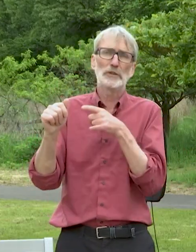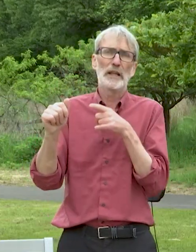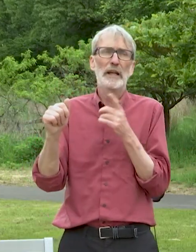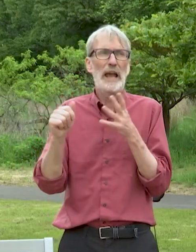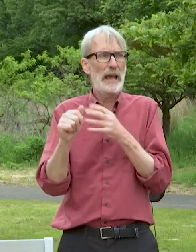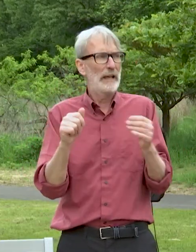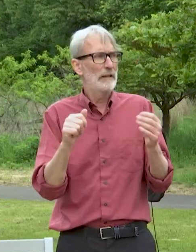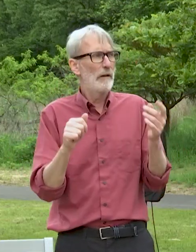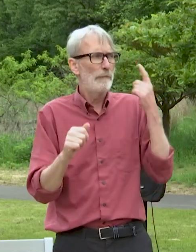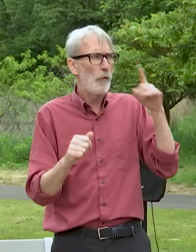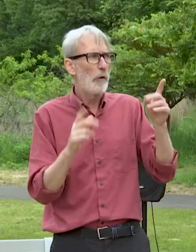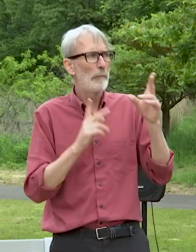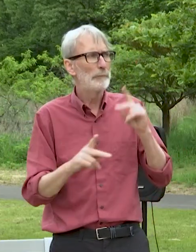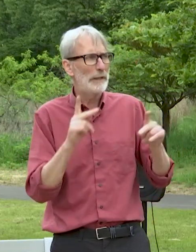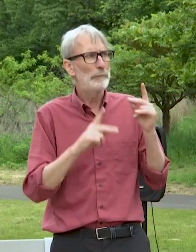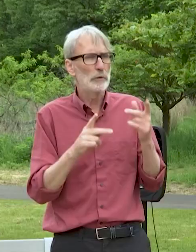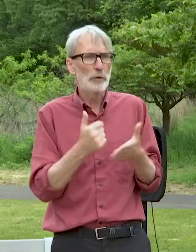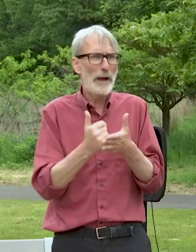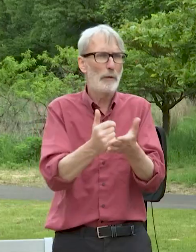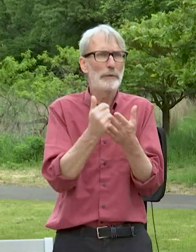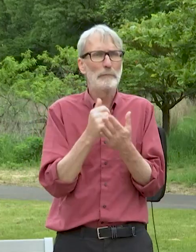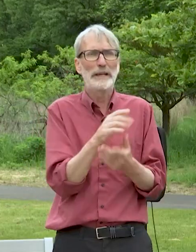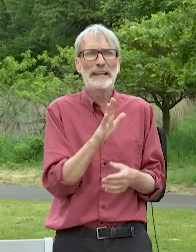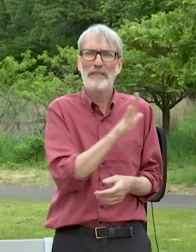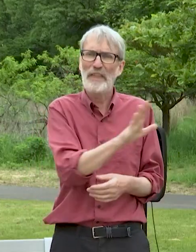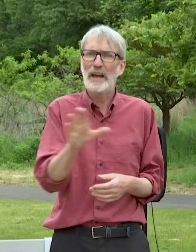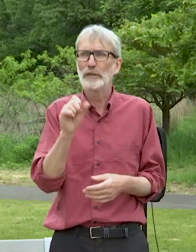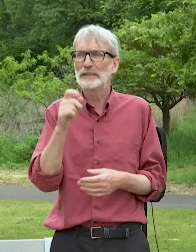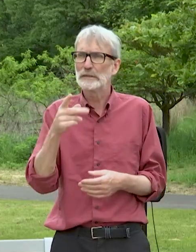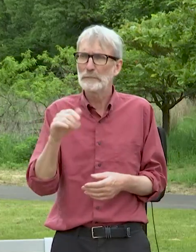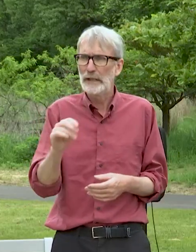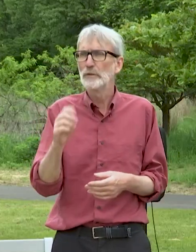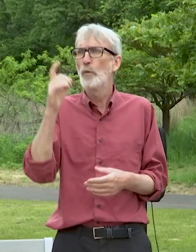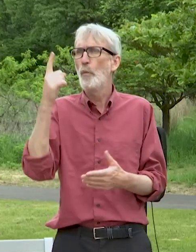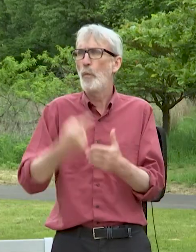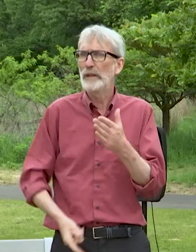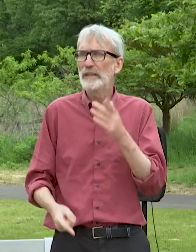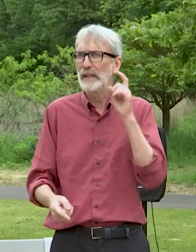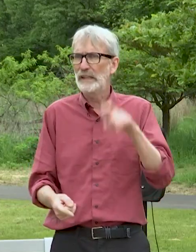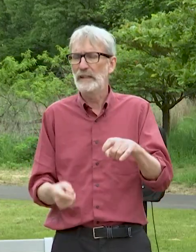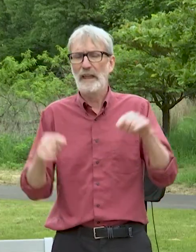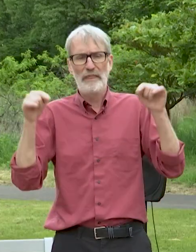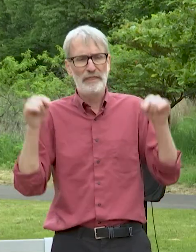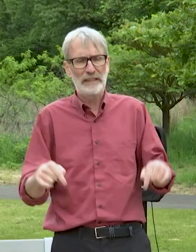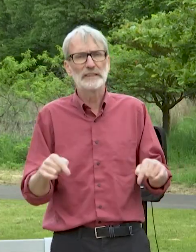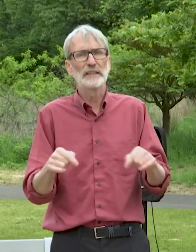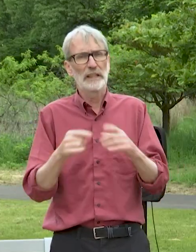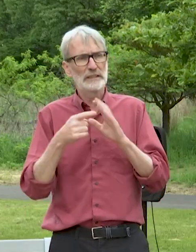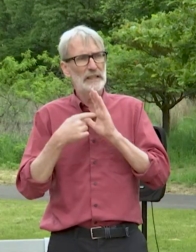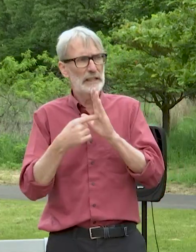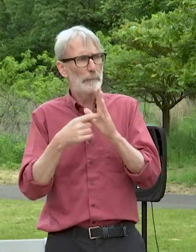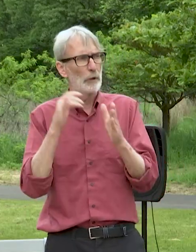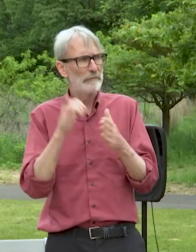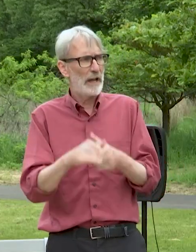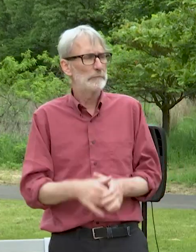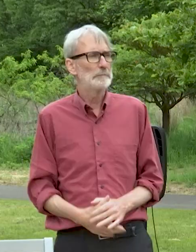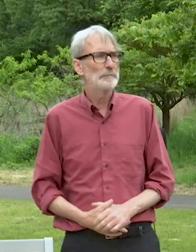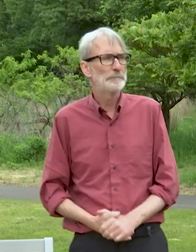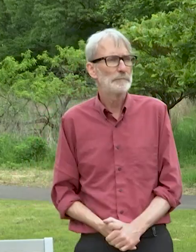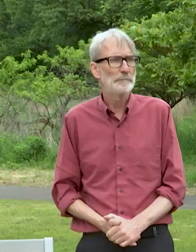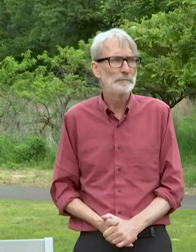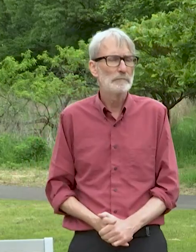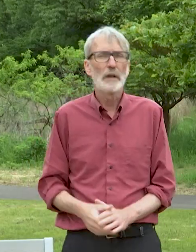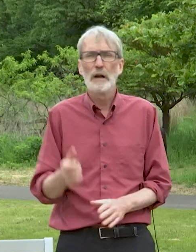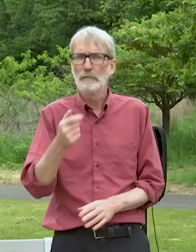meet folks where they are and know what they need. This is an example of that. I also want to identify a couple of